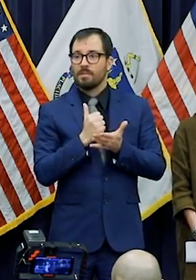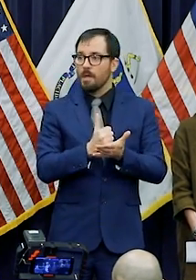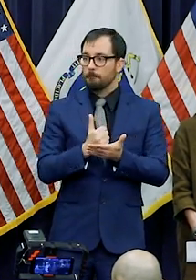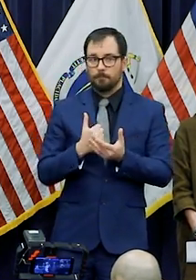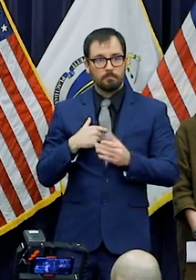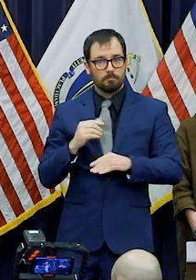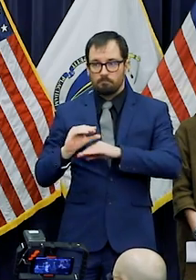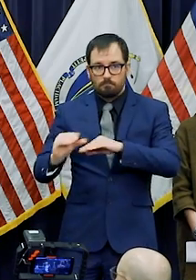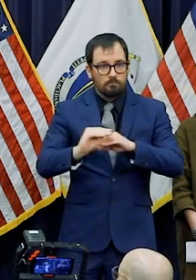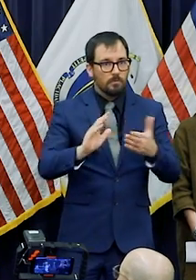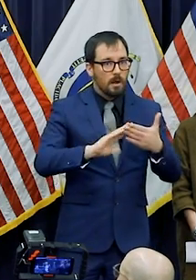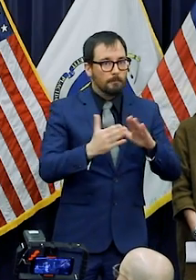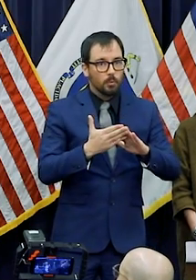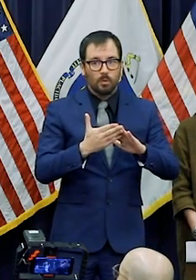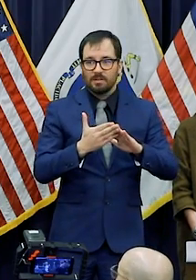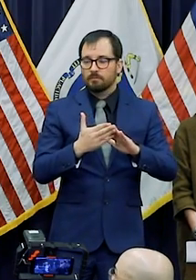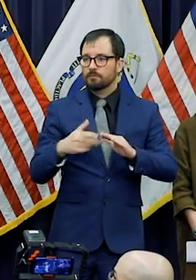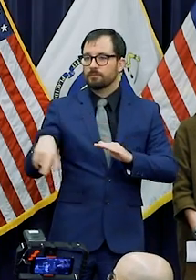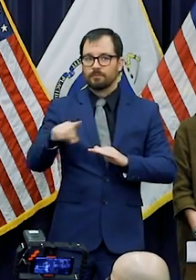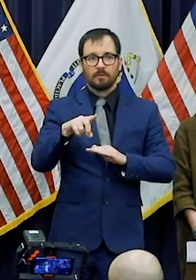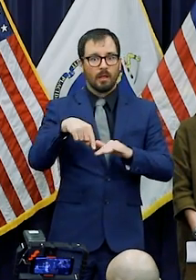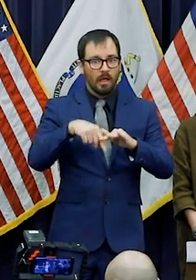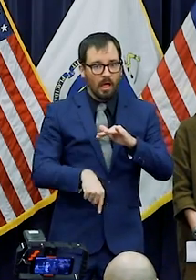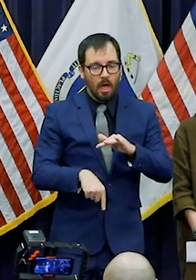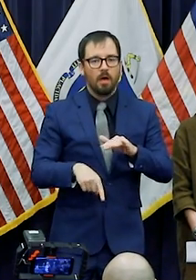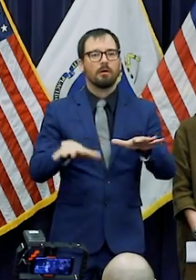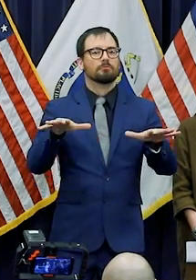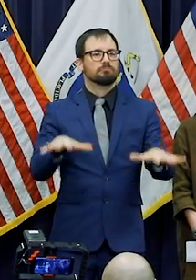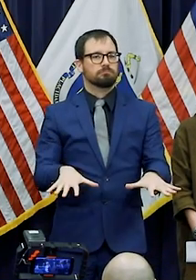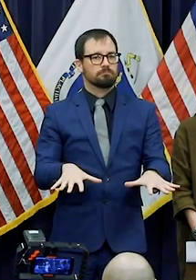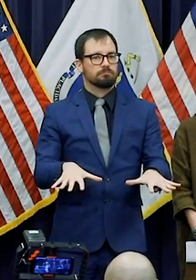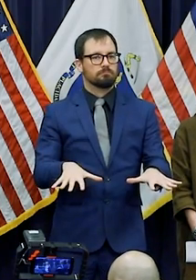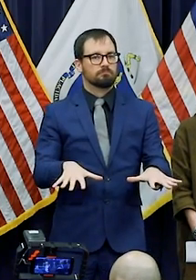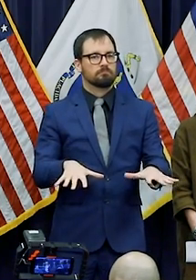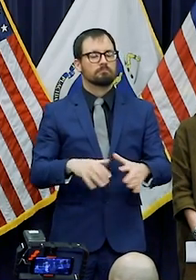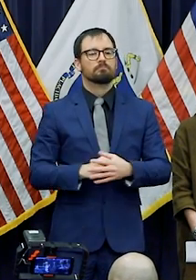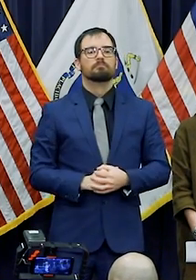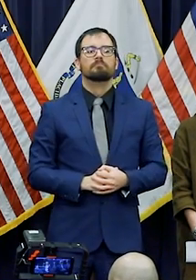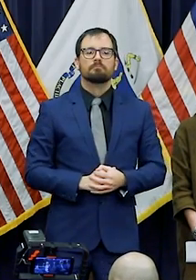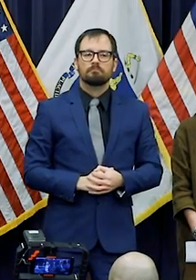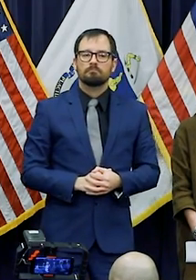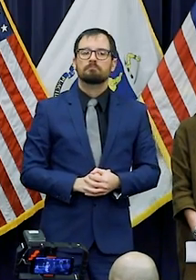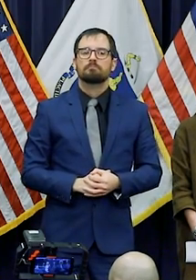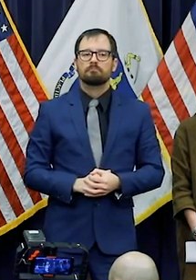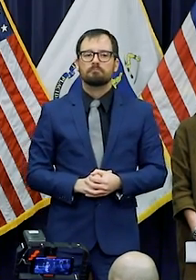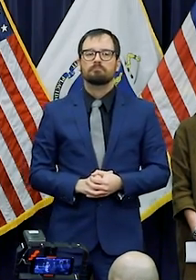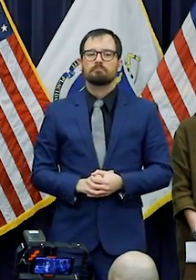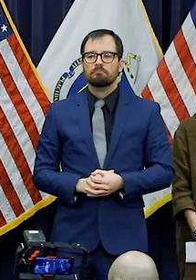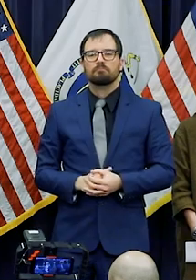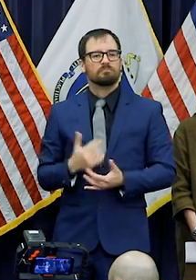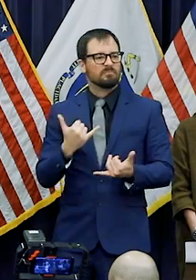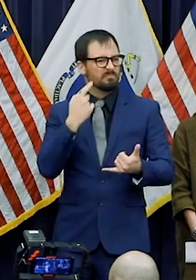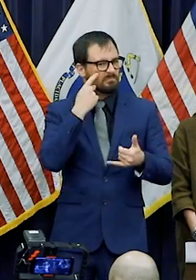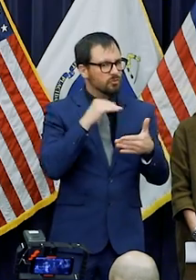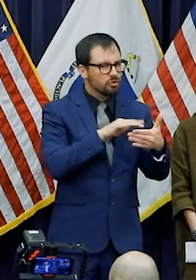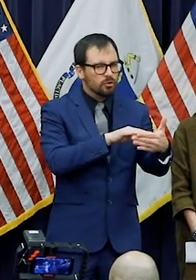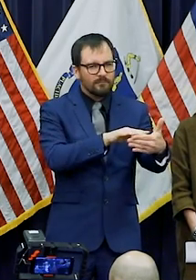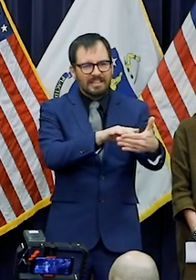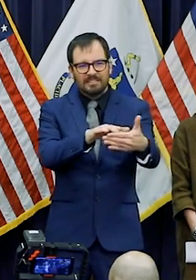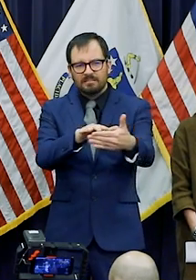relief from the Federal Small Business Administration, conducting a survey to identify businesses affected by the COVID-19